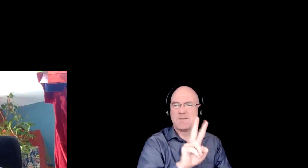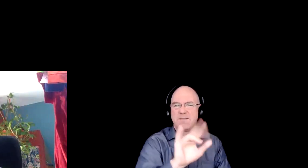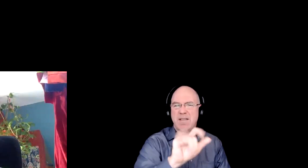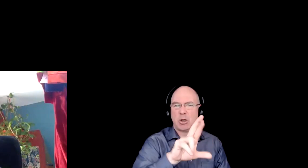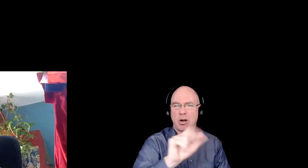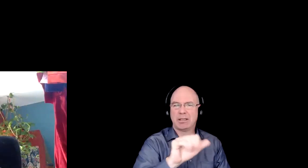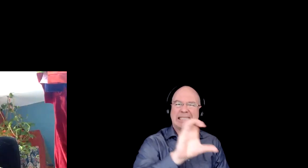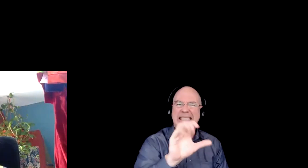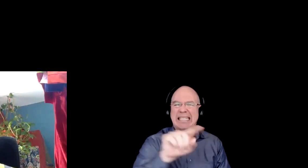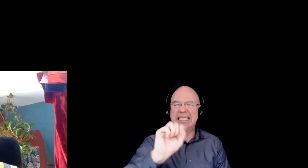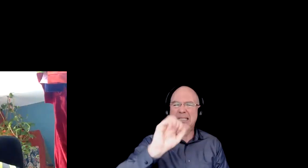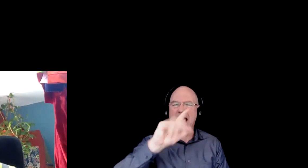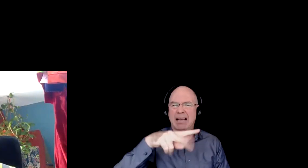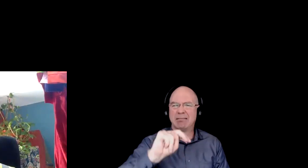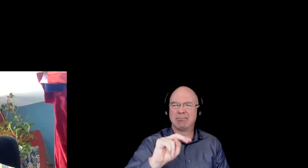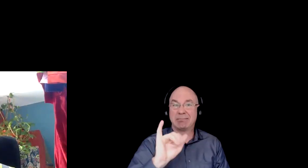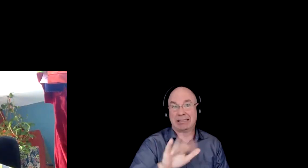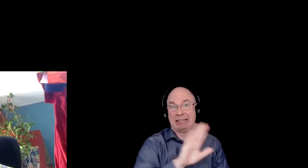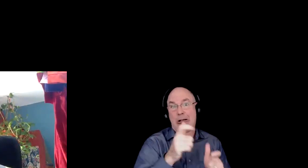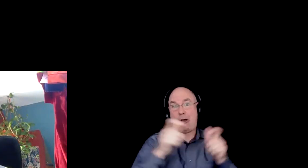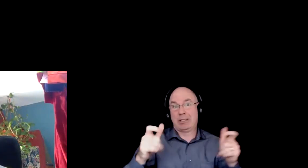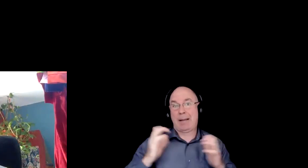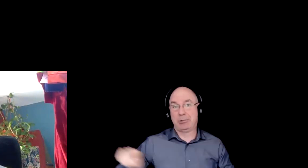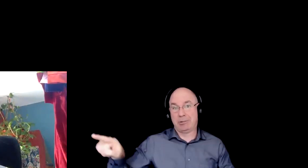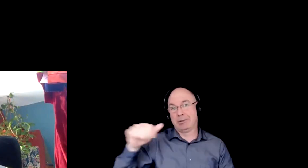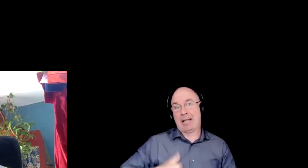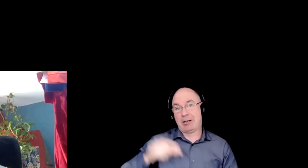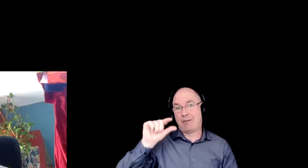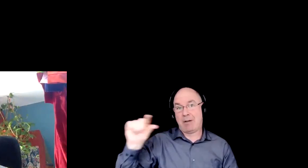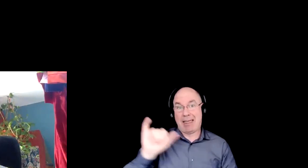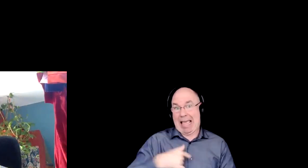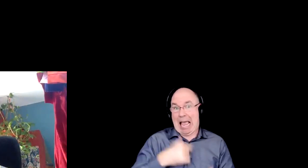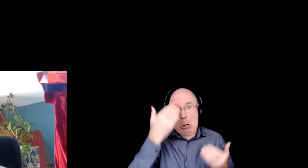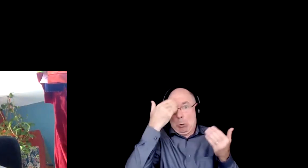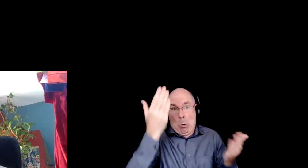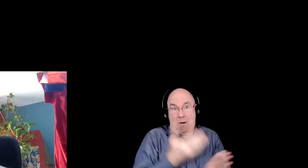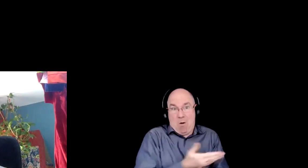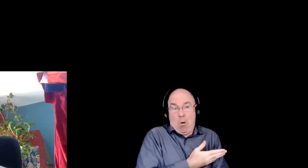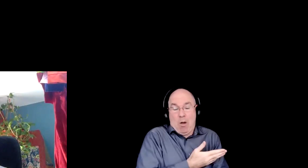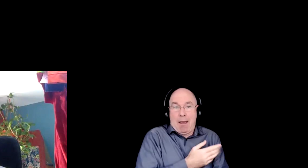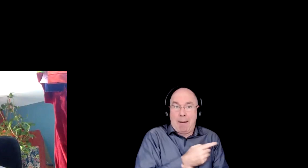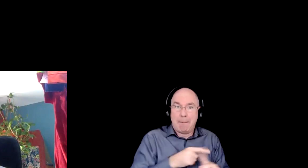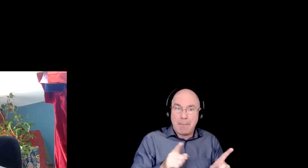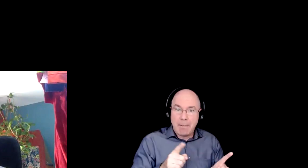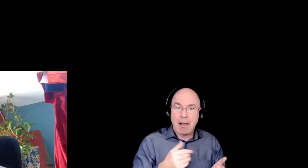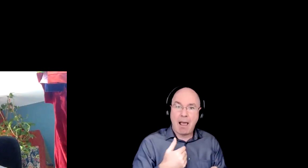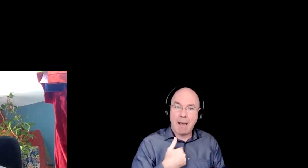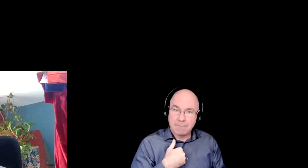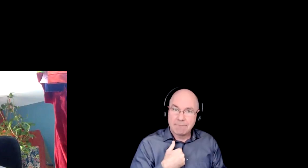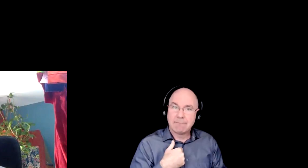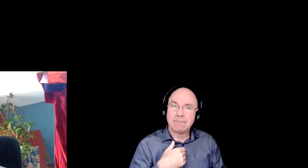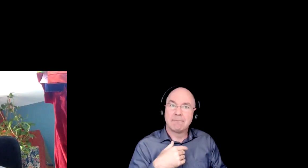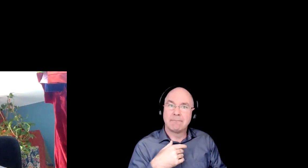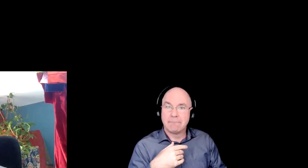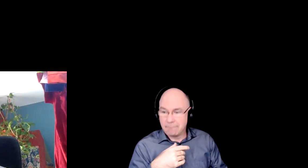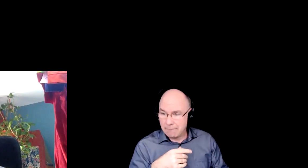the Canadian government. And I didn't know at the time, but I've since learned that there were very key parts about what